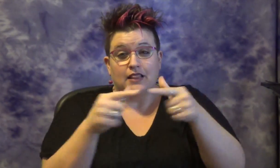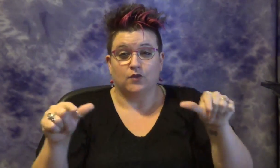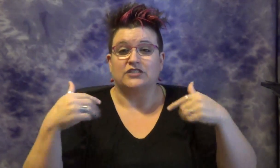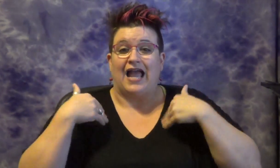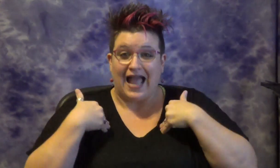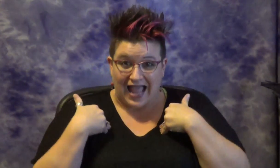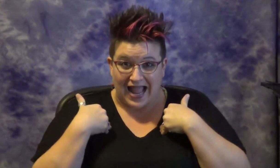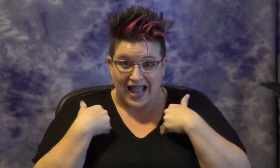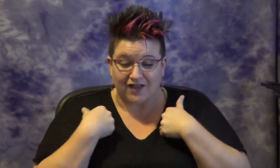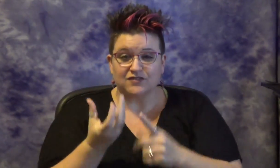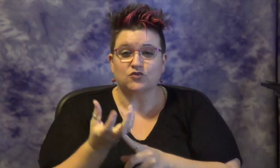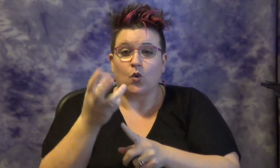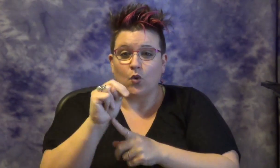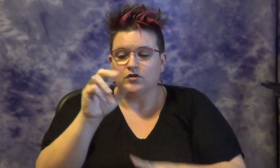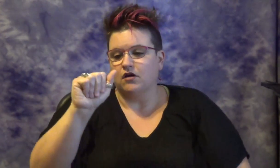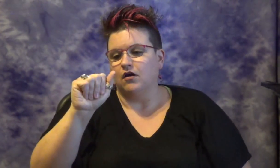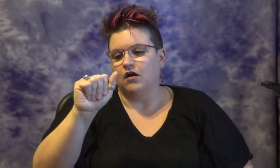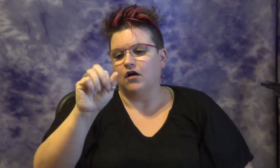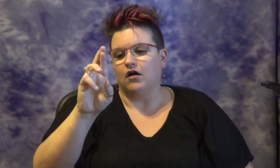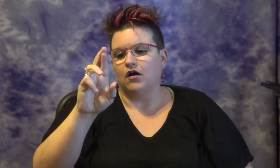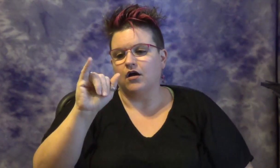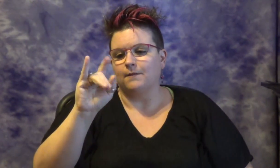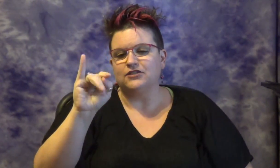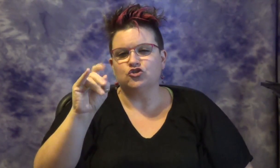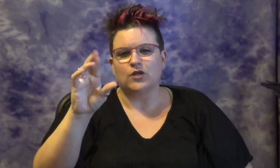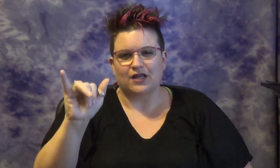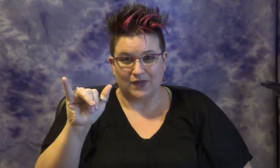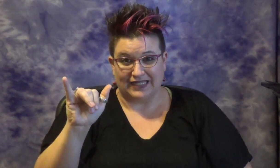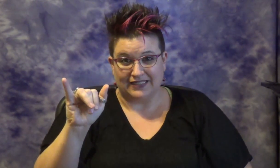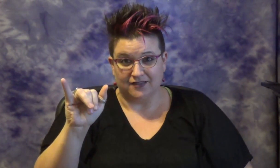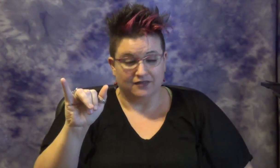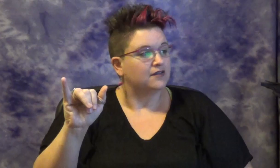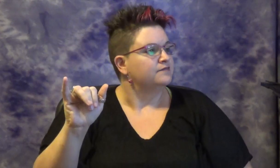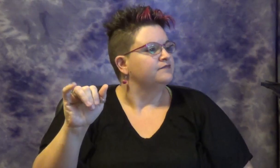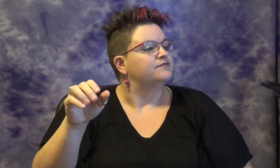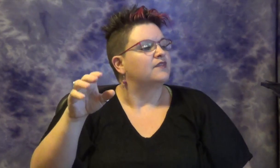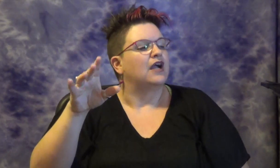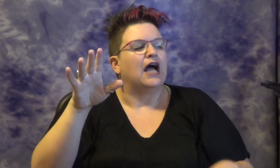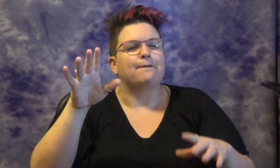Remember that all language has its own arbitrary symbols,